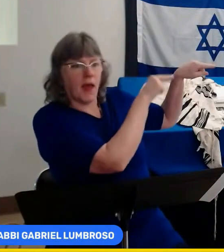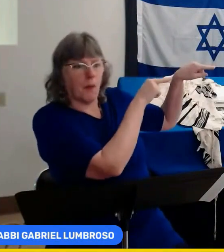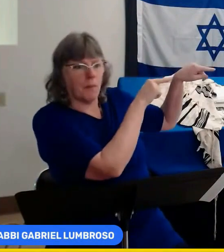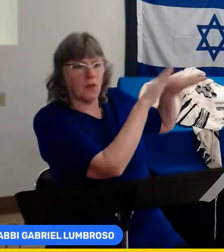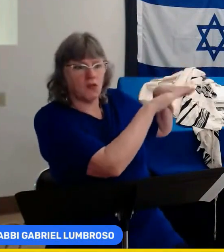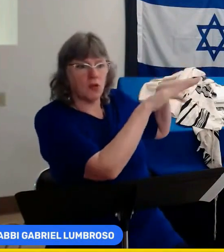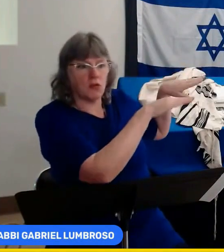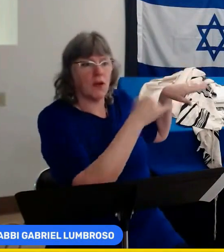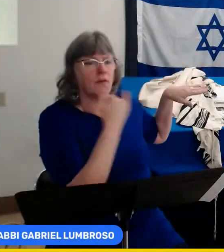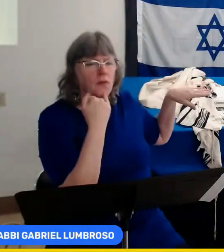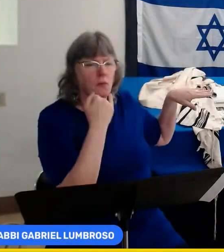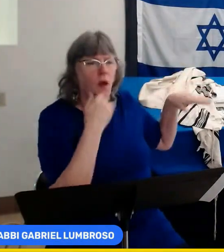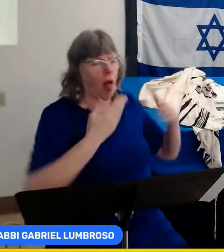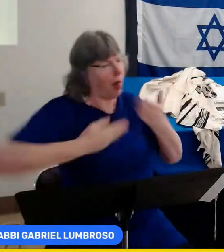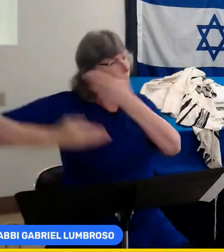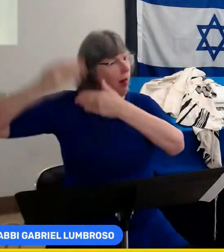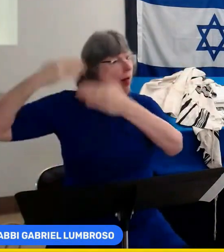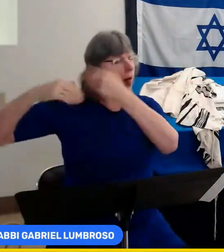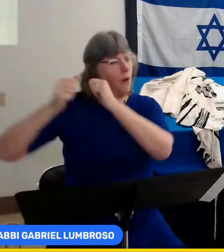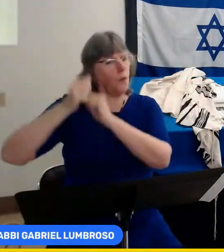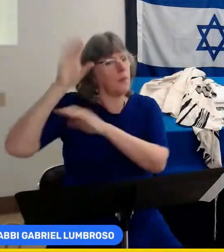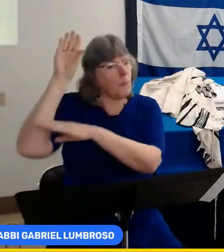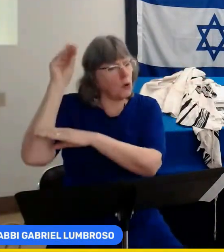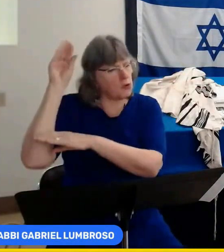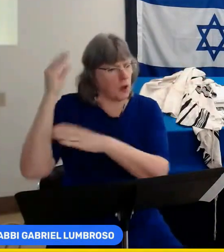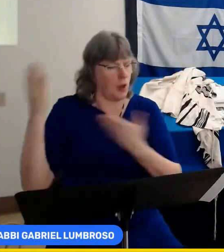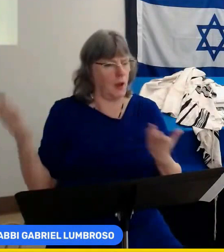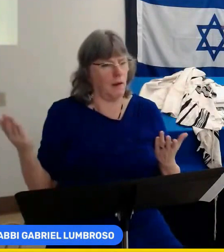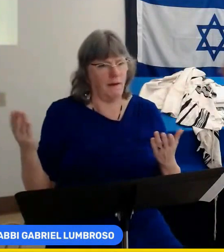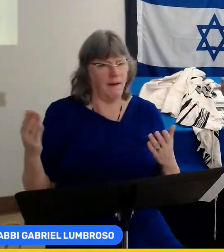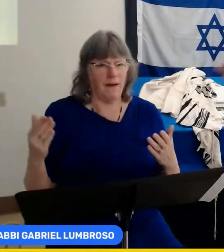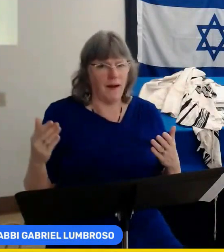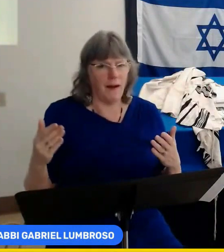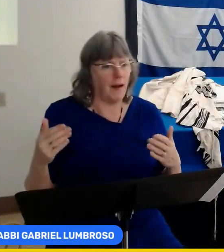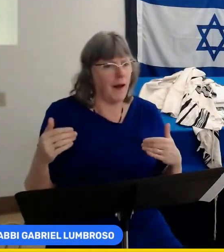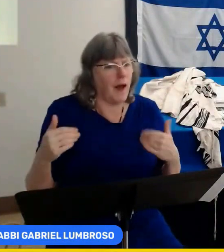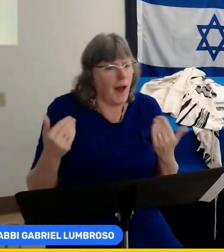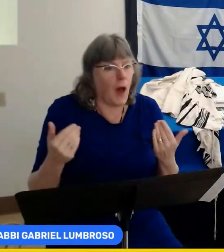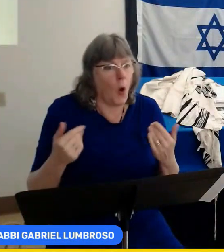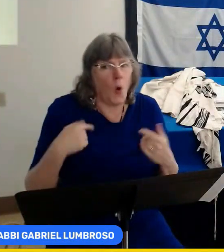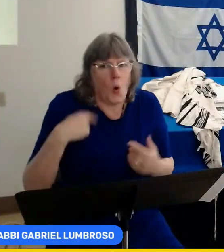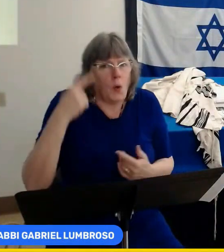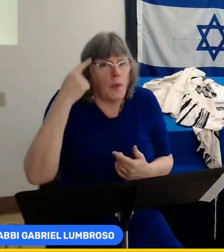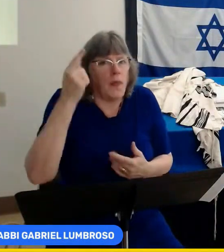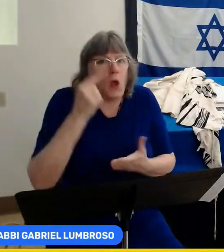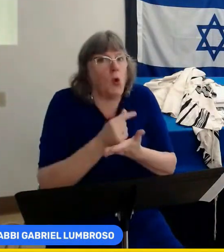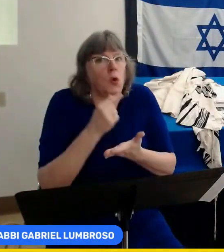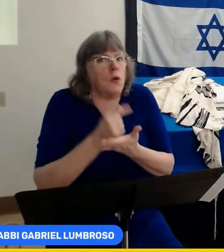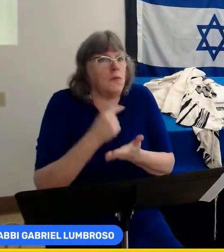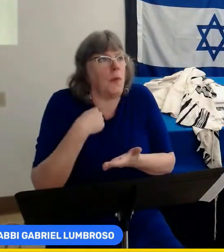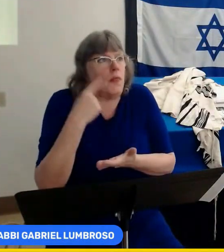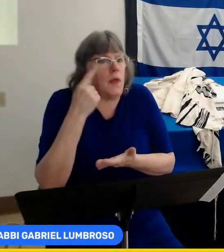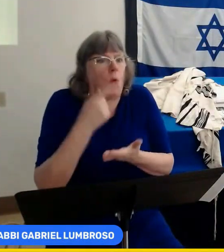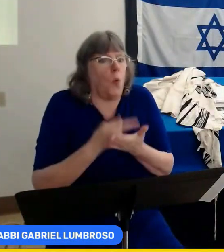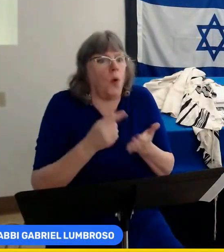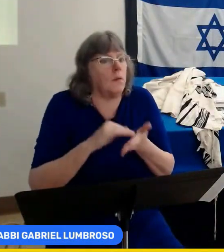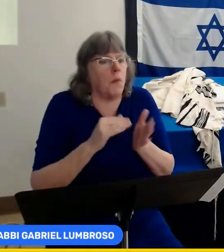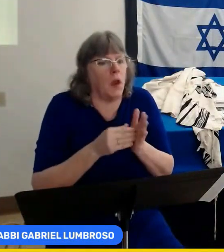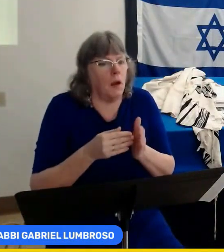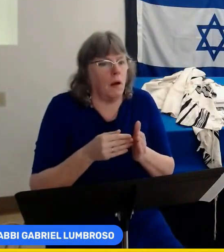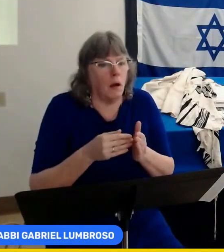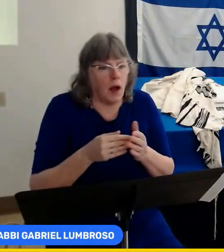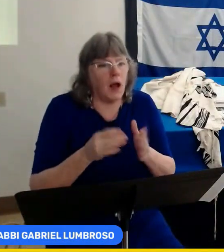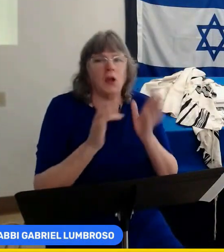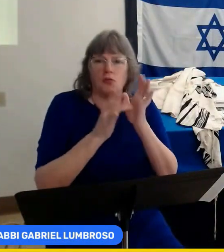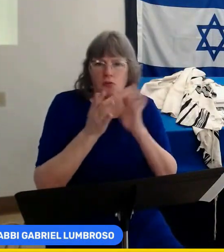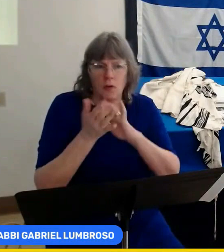Good news has also been proclaimed to us, just as it was to them. The them in the context is the children of Israel at Mount Horeb in the